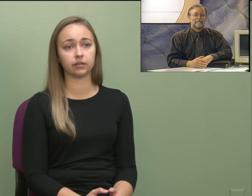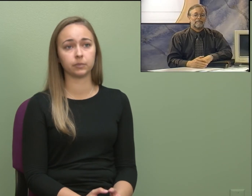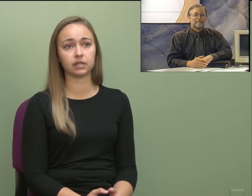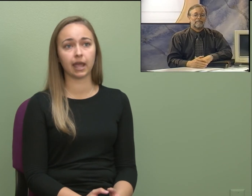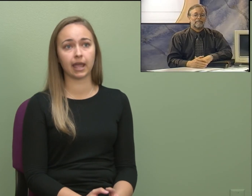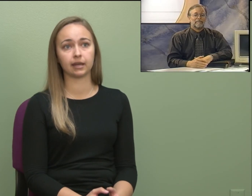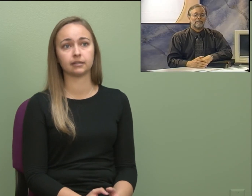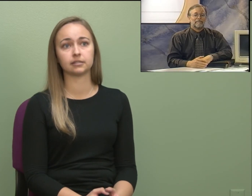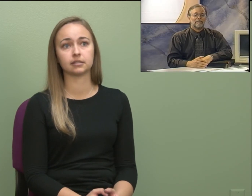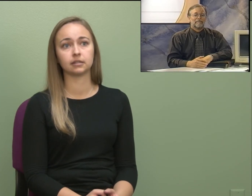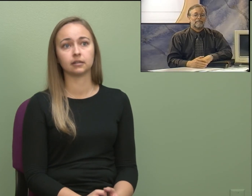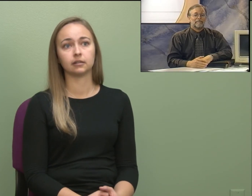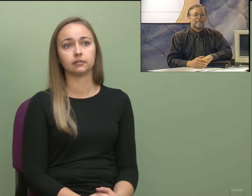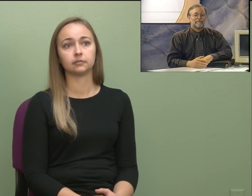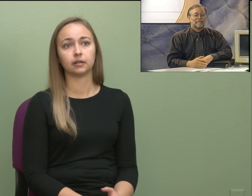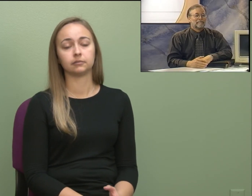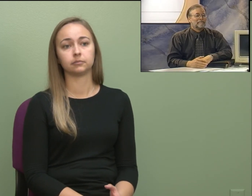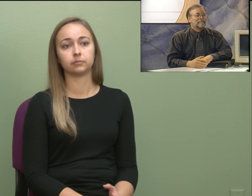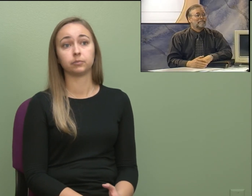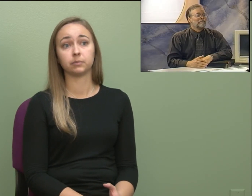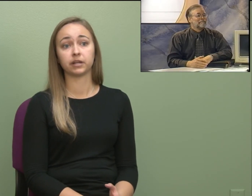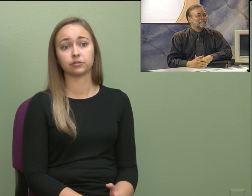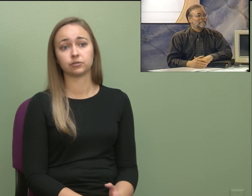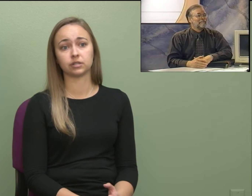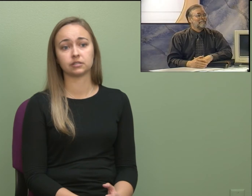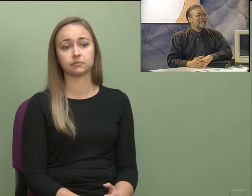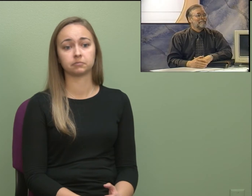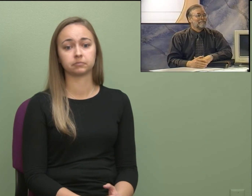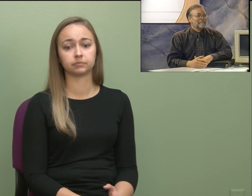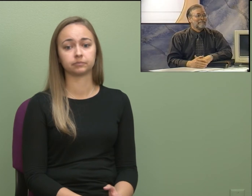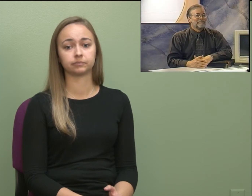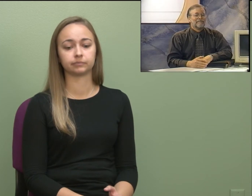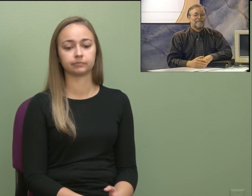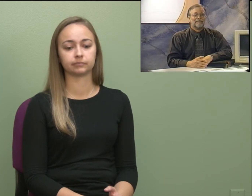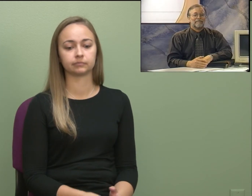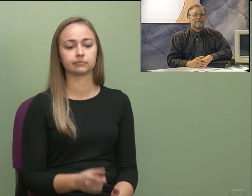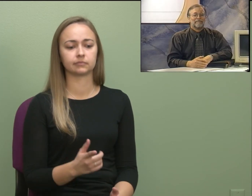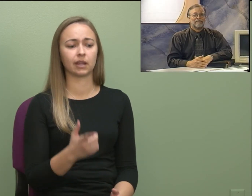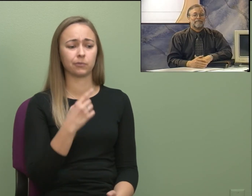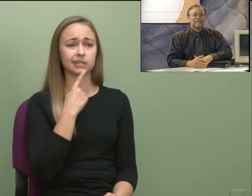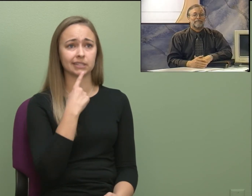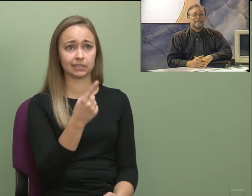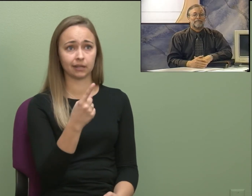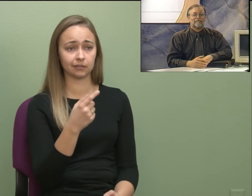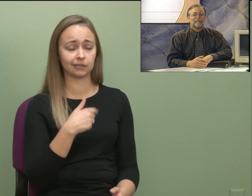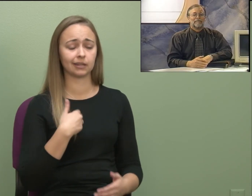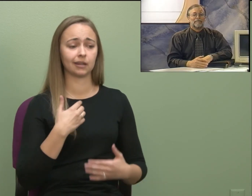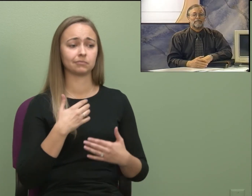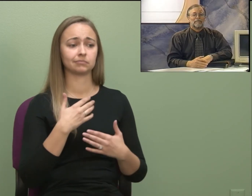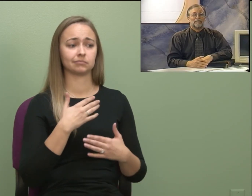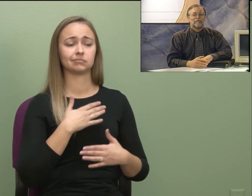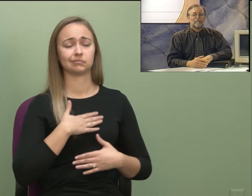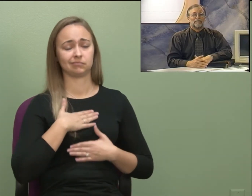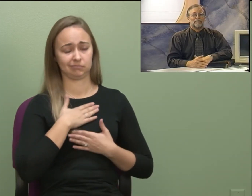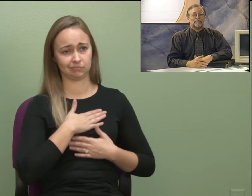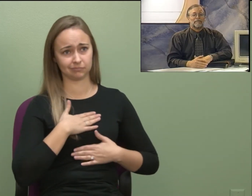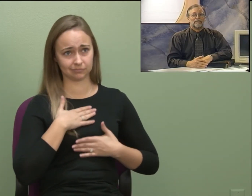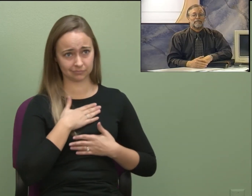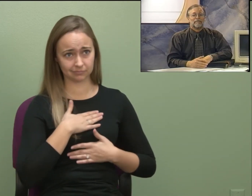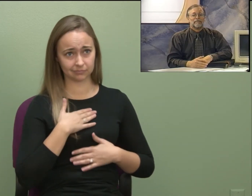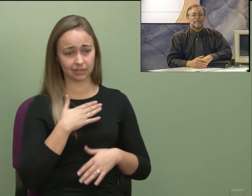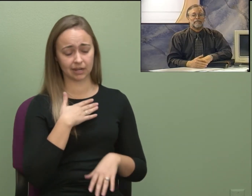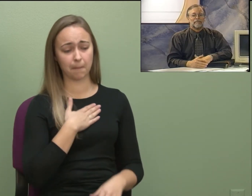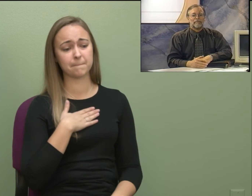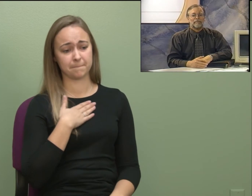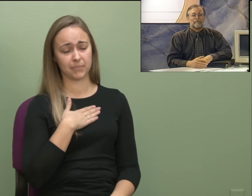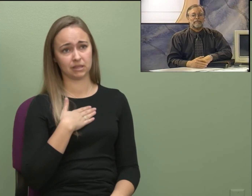their development and be better students. Well, I just want to let you know I'm really pleased that you took the